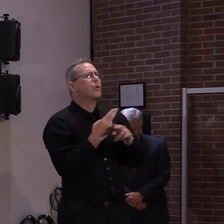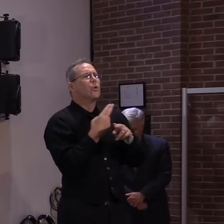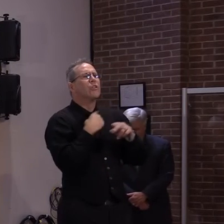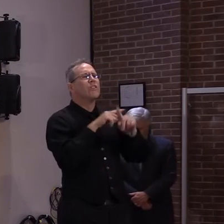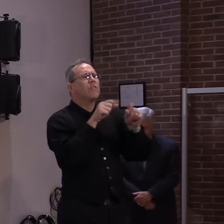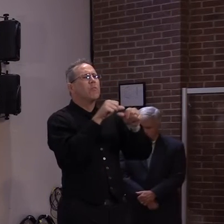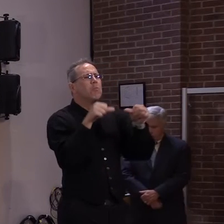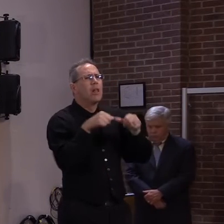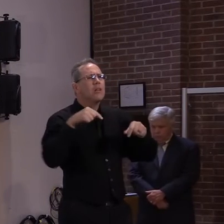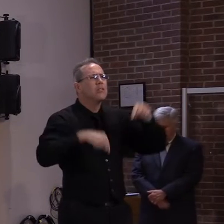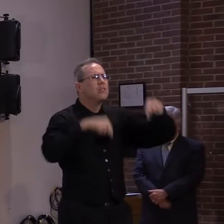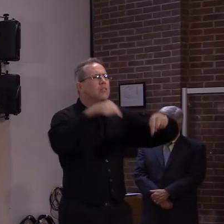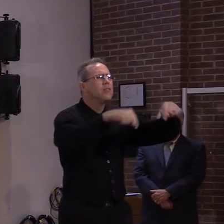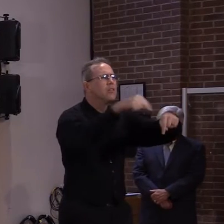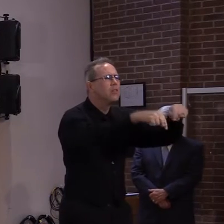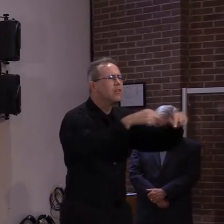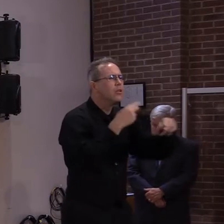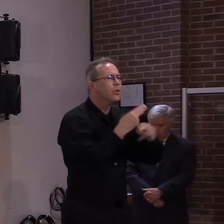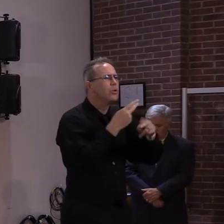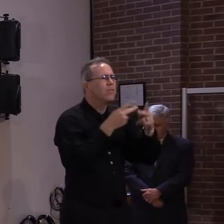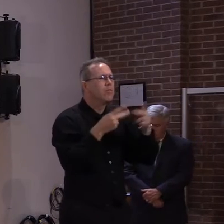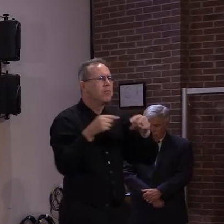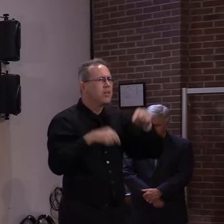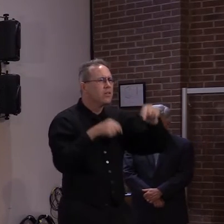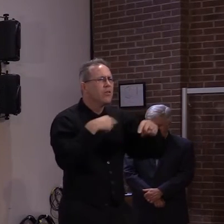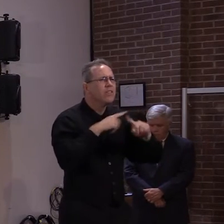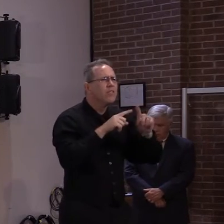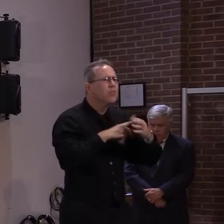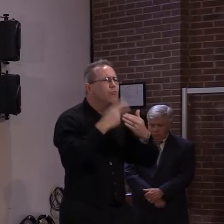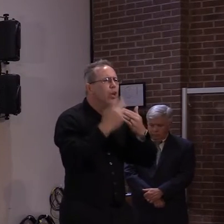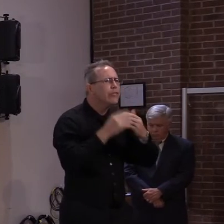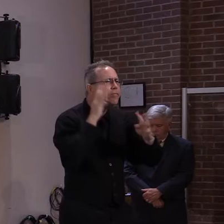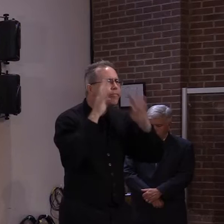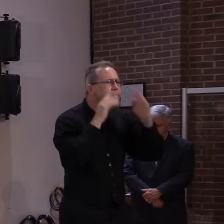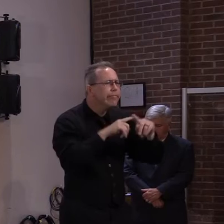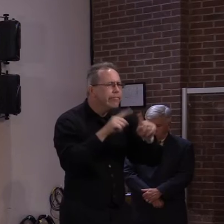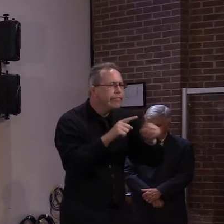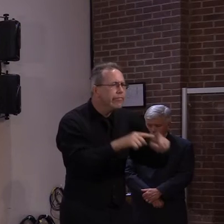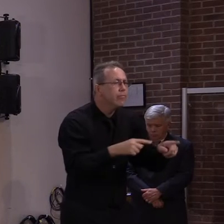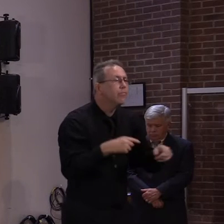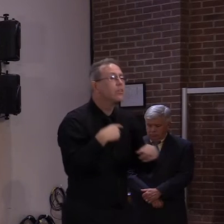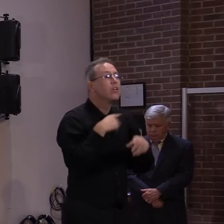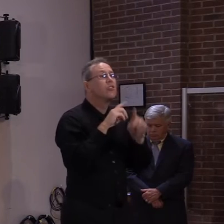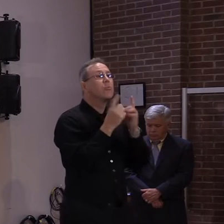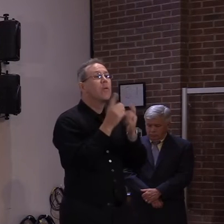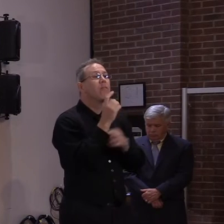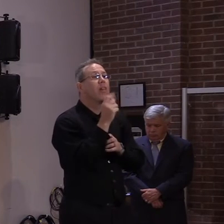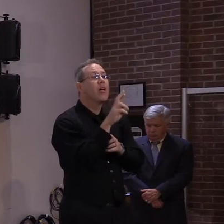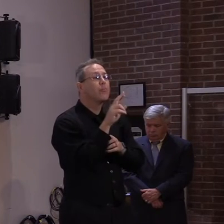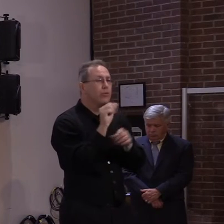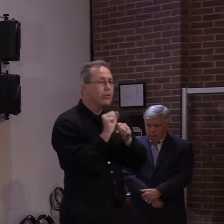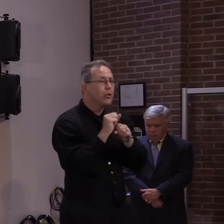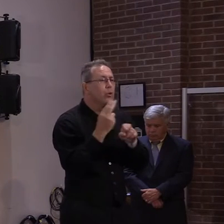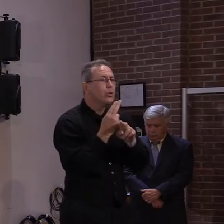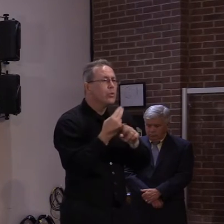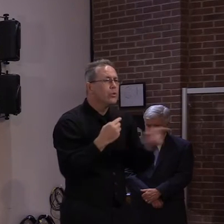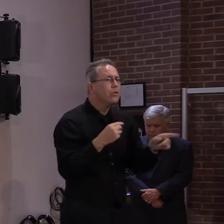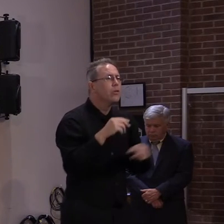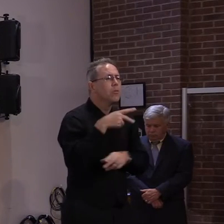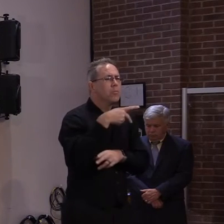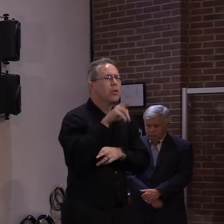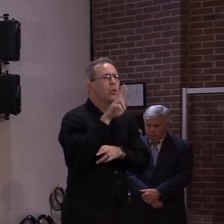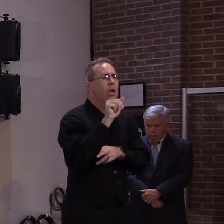of projects, specifically to the Department of Labor. They helped stand up the PUA system, which was built on a